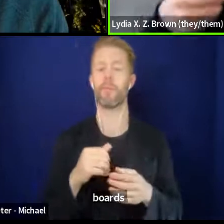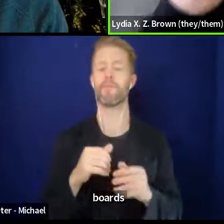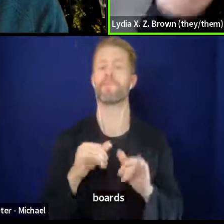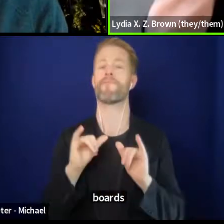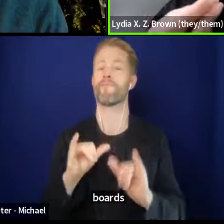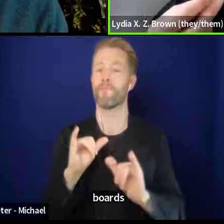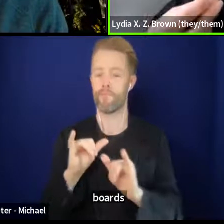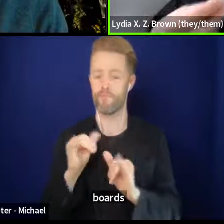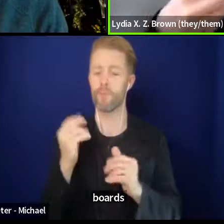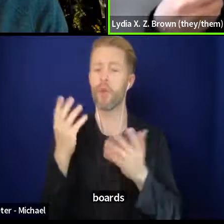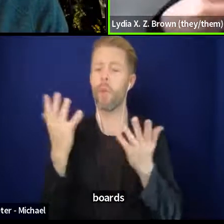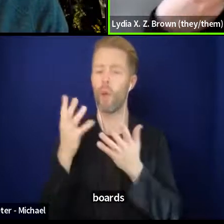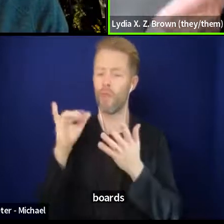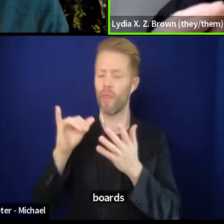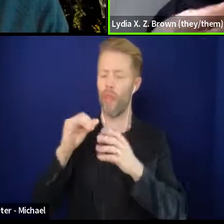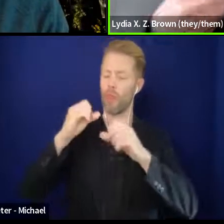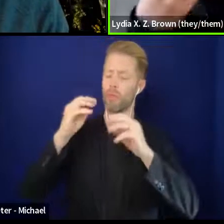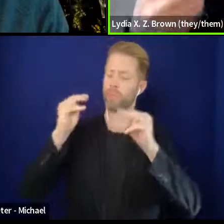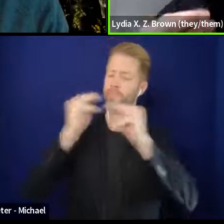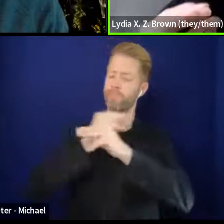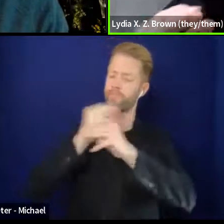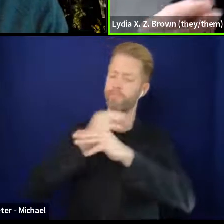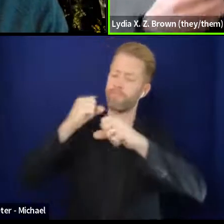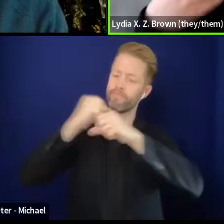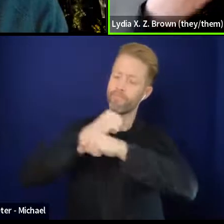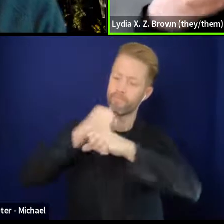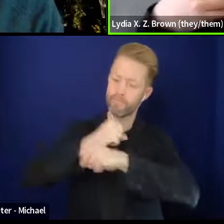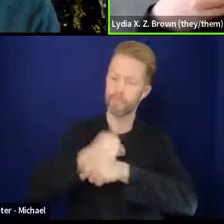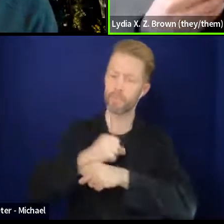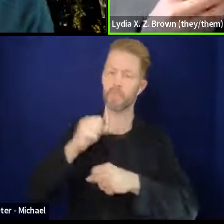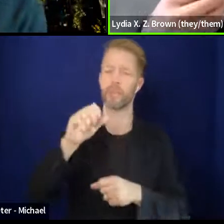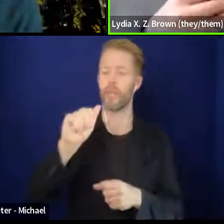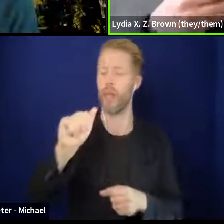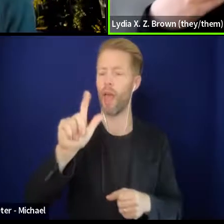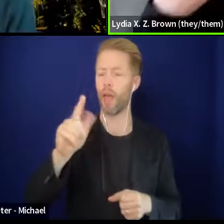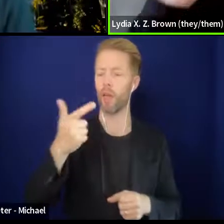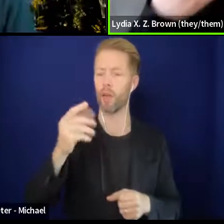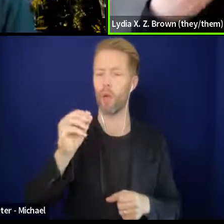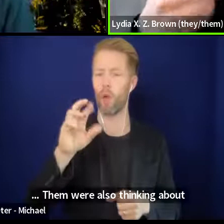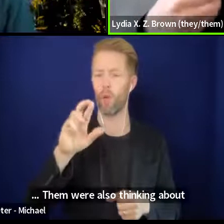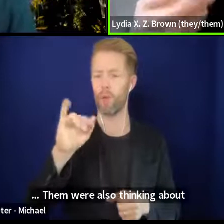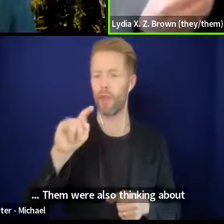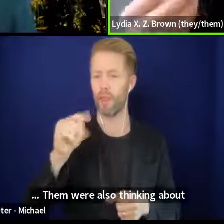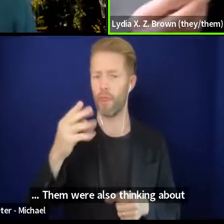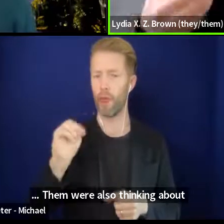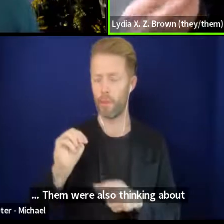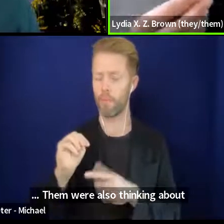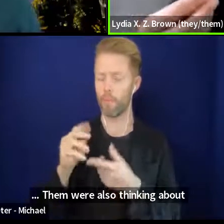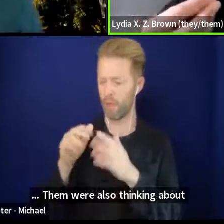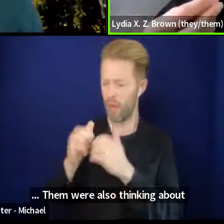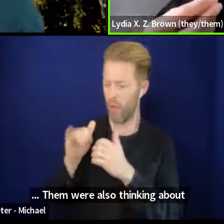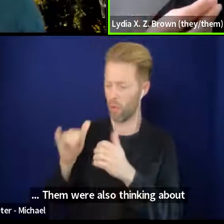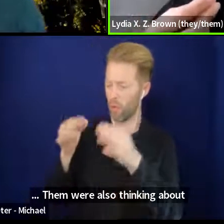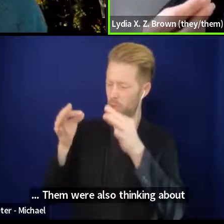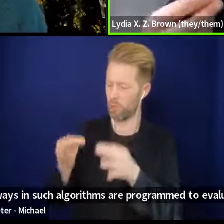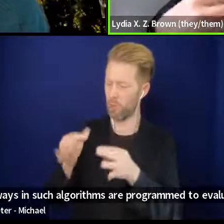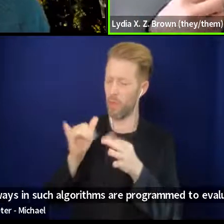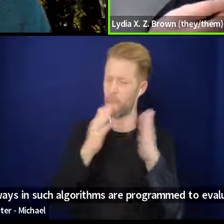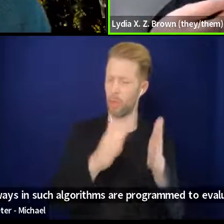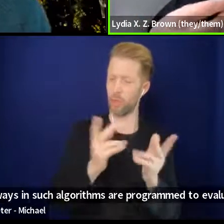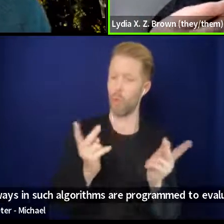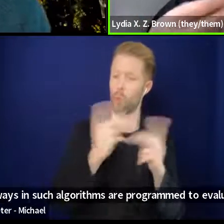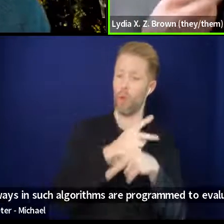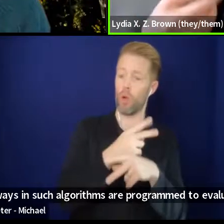evaluate what factors in a person's life or community might make a person to be considered more of a risk or less of a risk. And